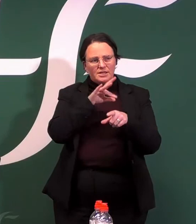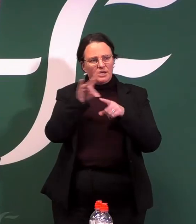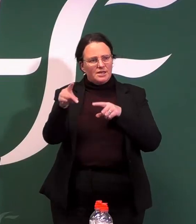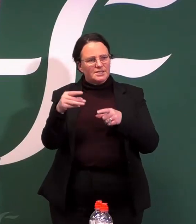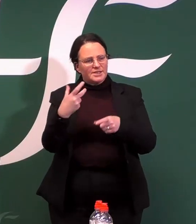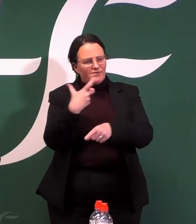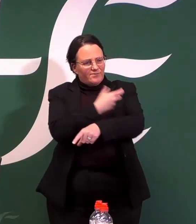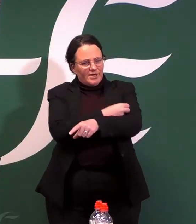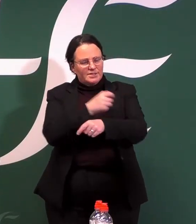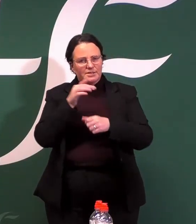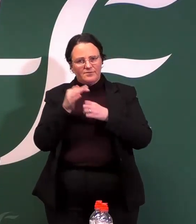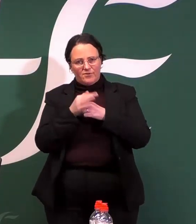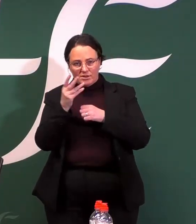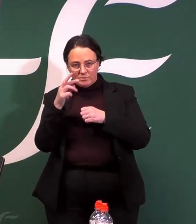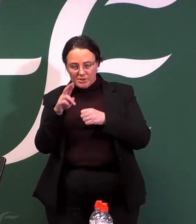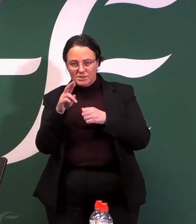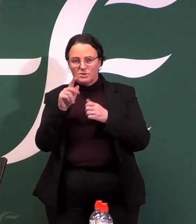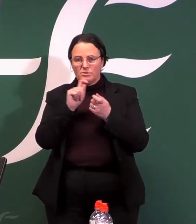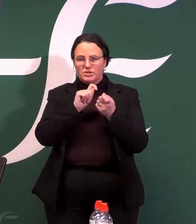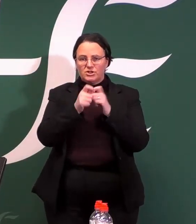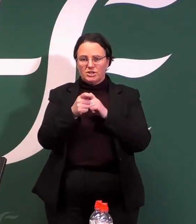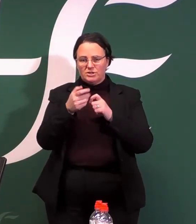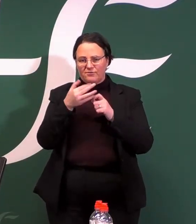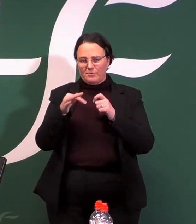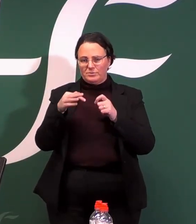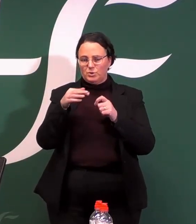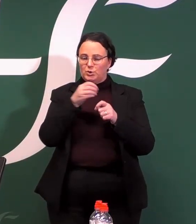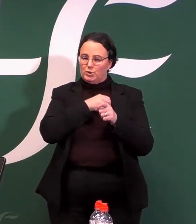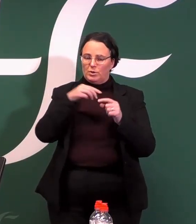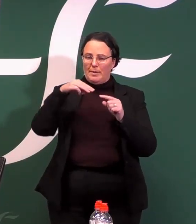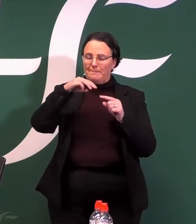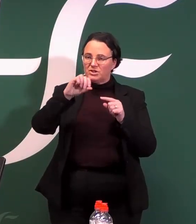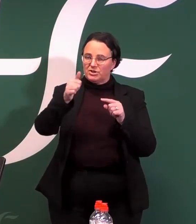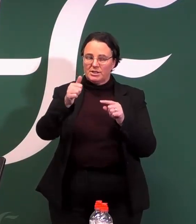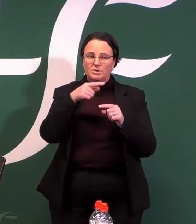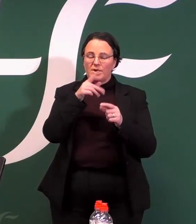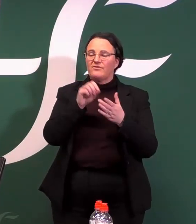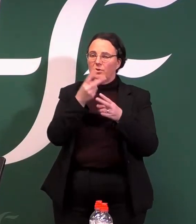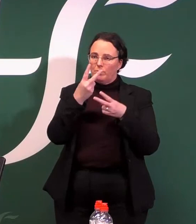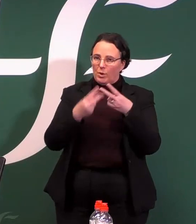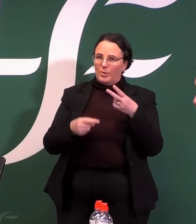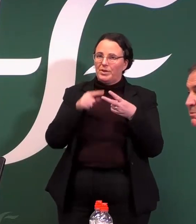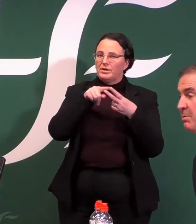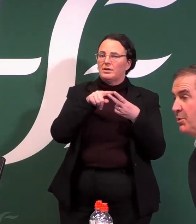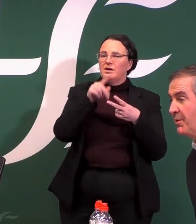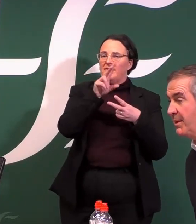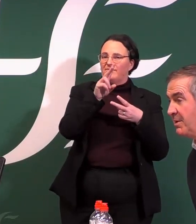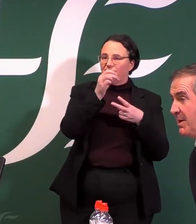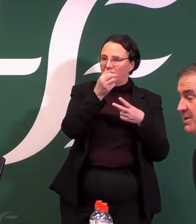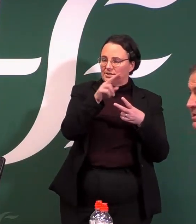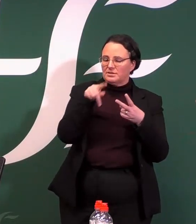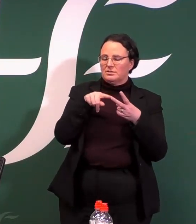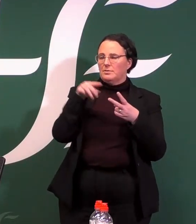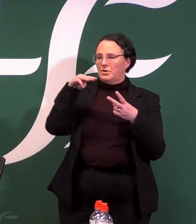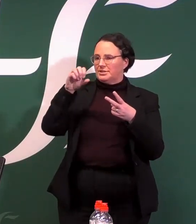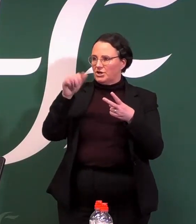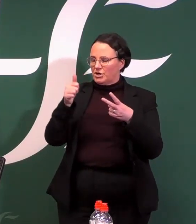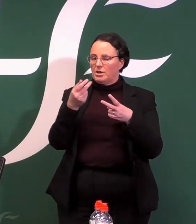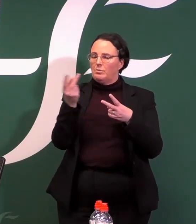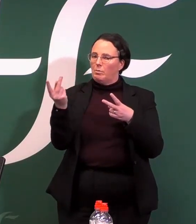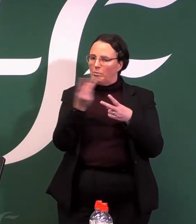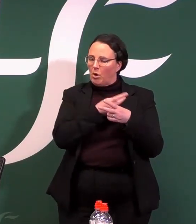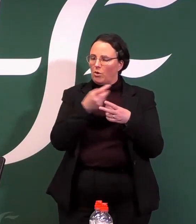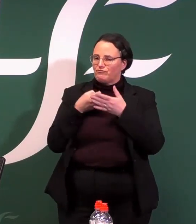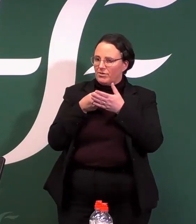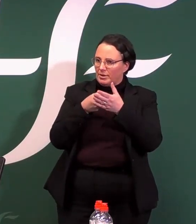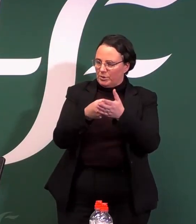right that it's been changed to only Moderna from this weekend? Pfizer and Moderna, so both vaccines are equal, both are recommended, and we use